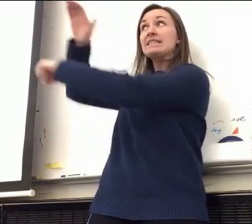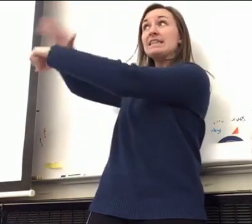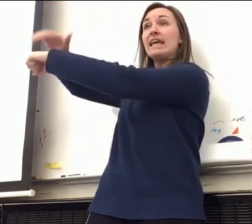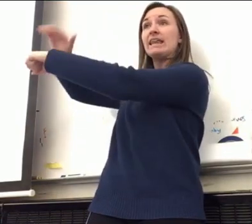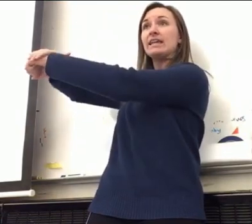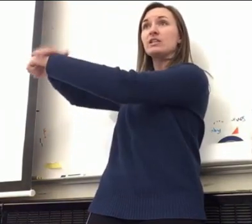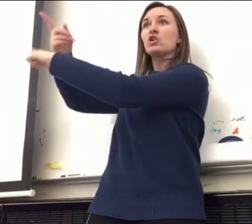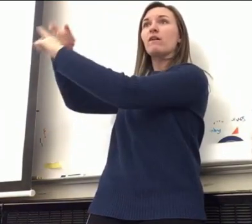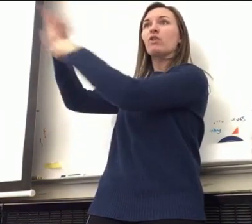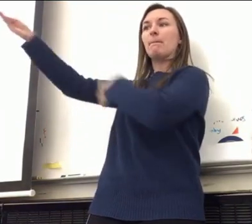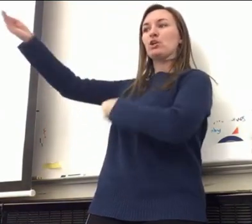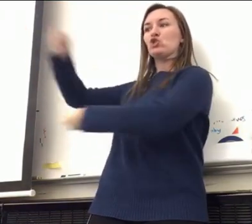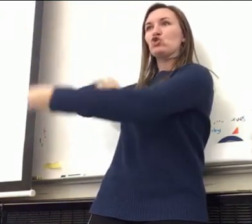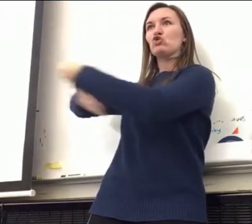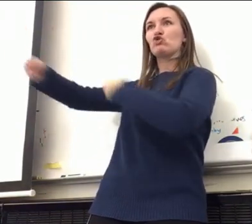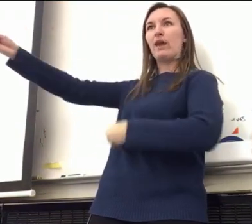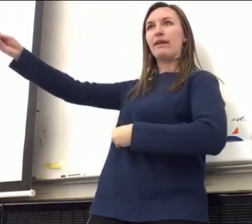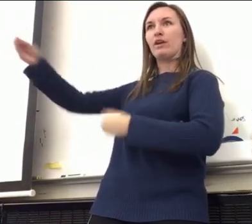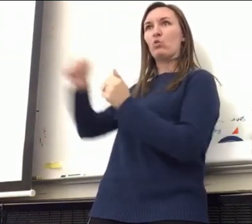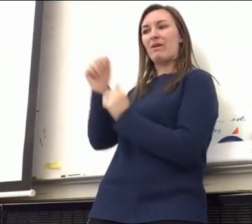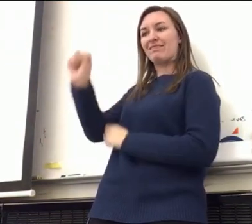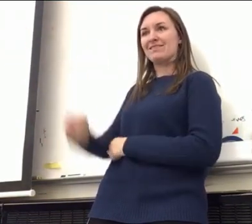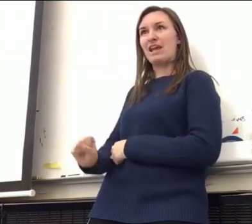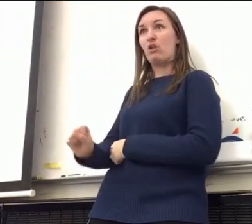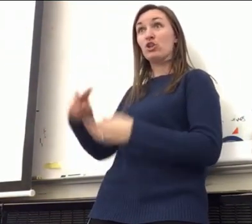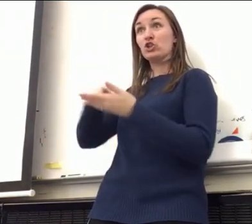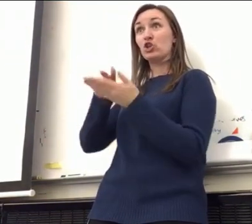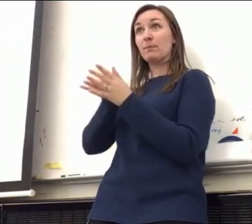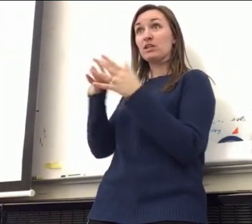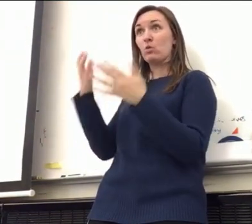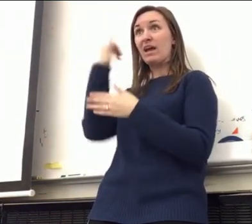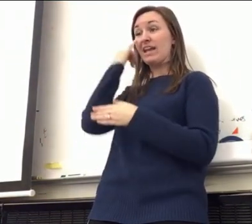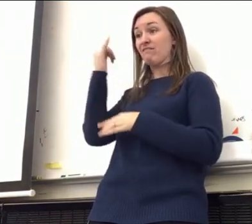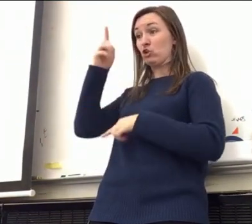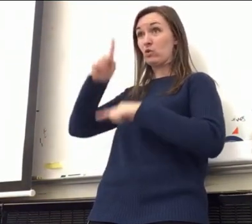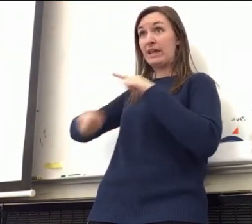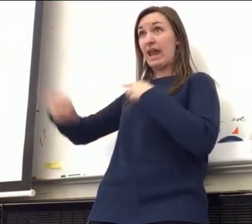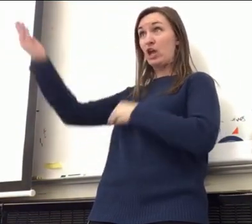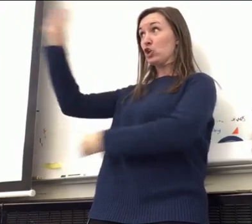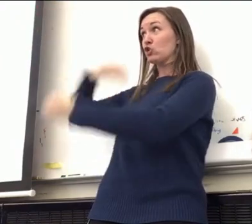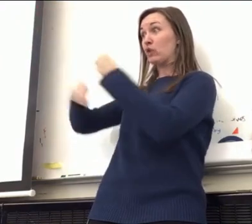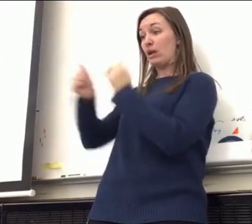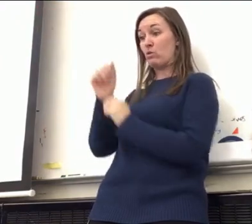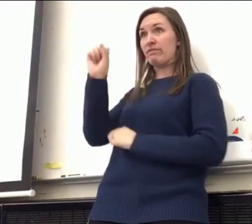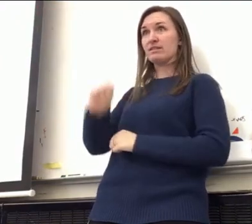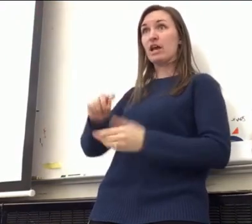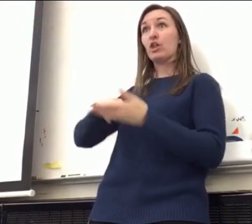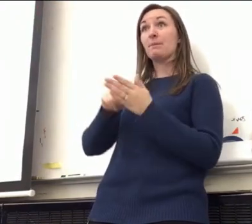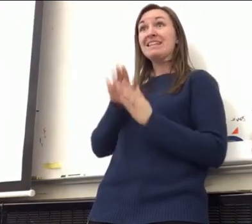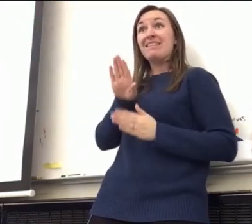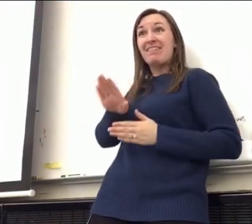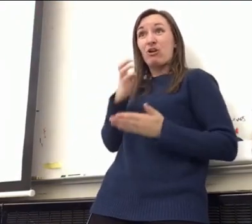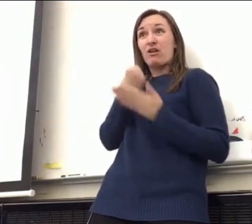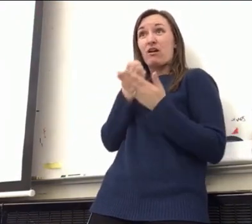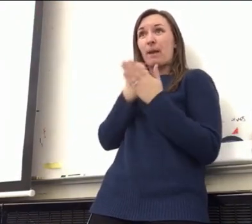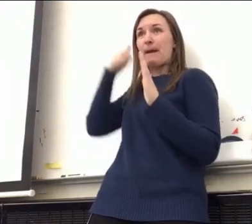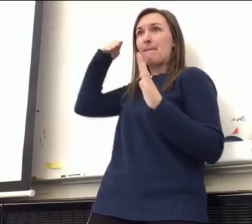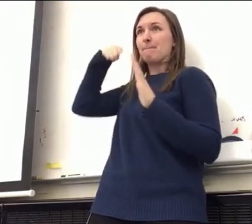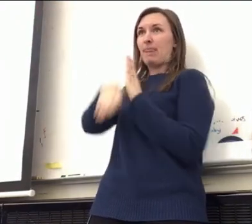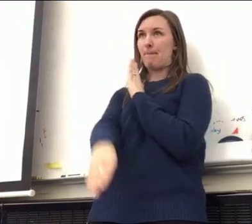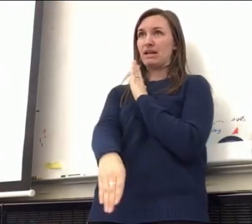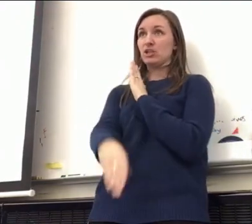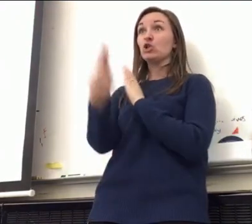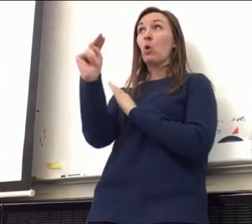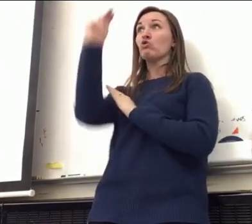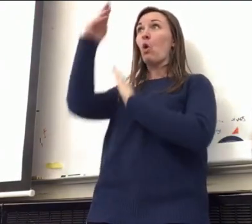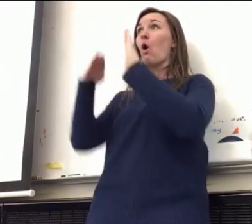from trading with the South. What does that mean? If you can't trade with the South, Southern economy is going to plummet. So while the Northern economy